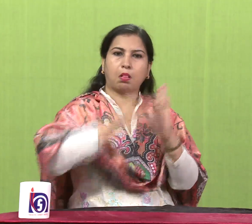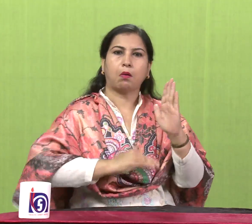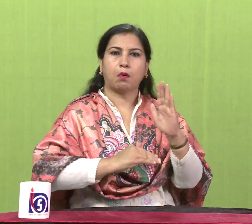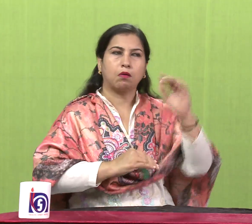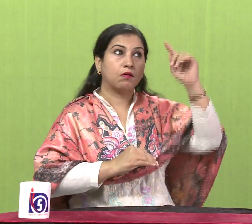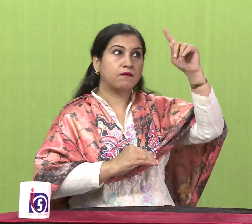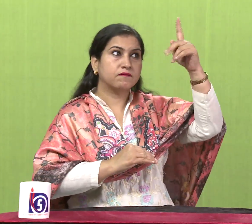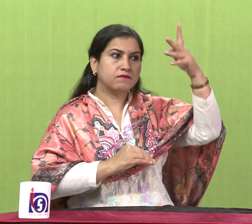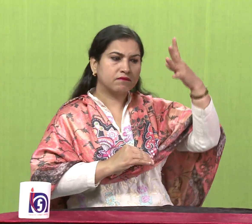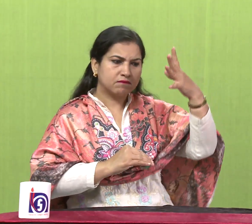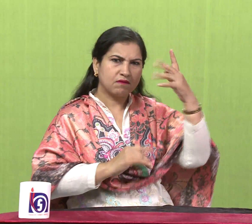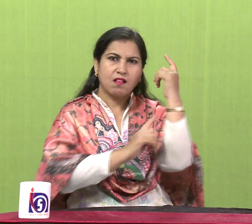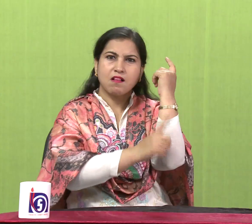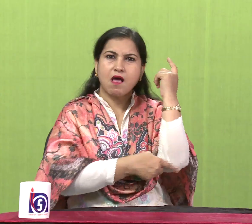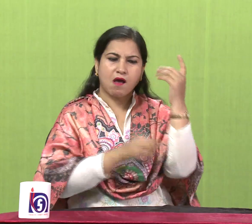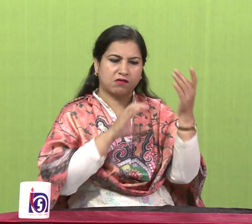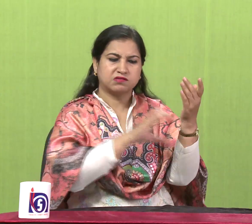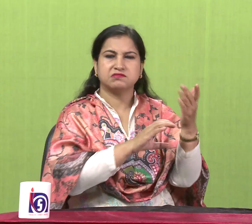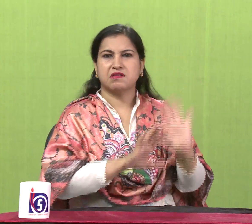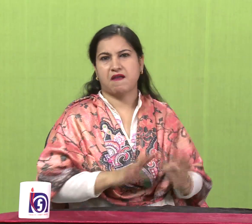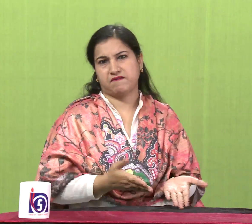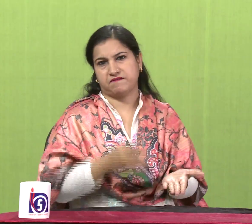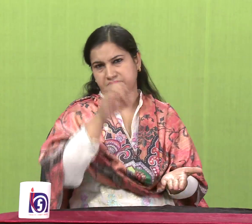the UNDP report.